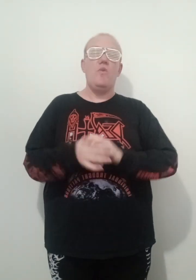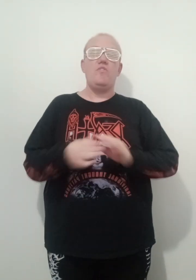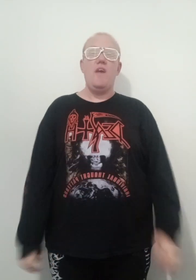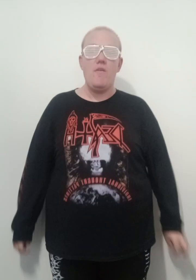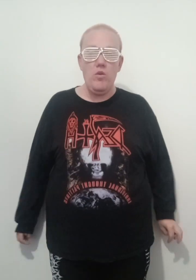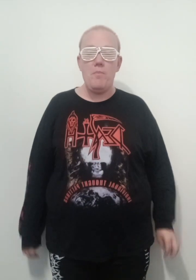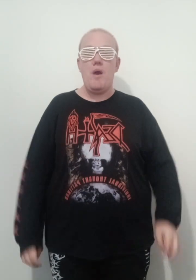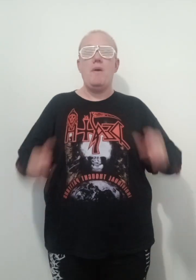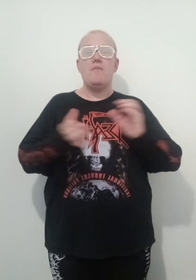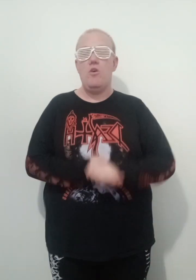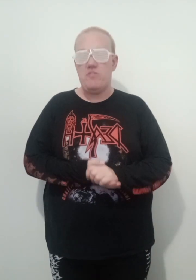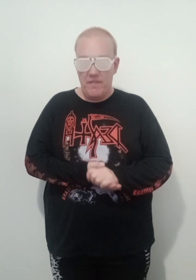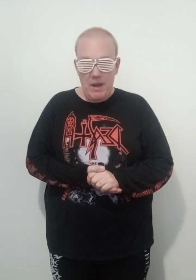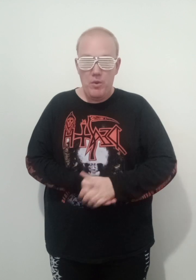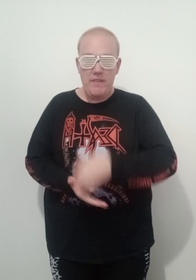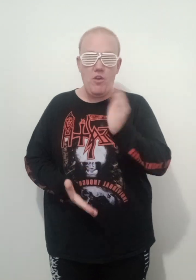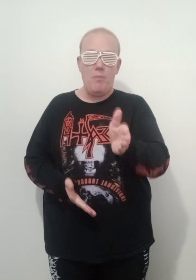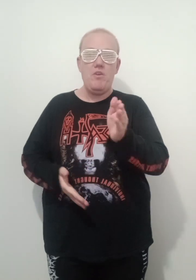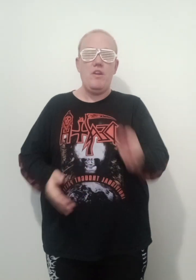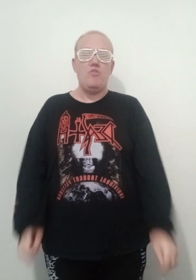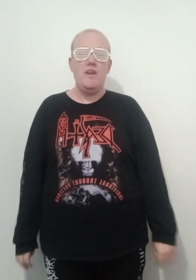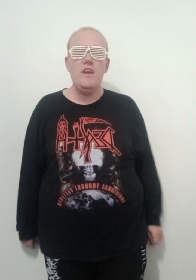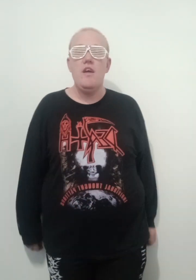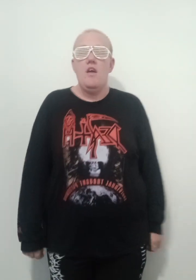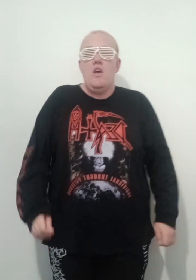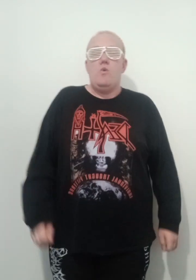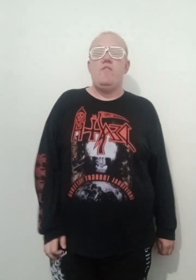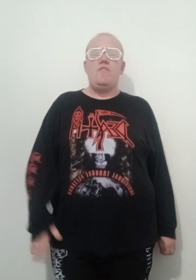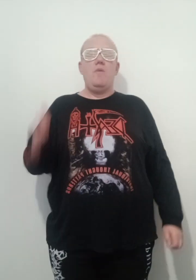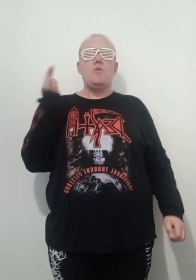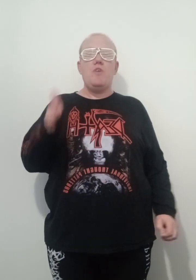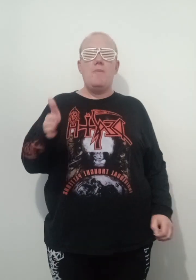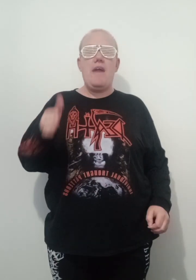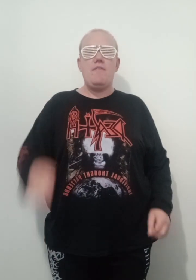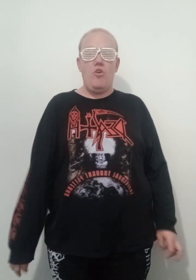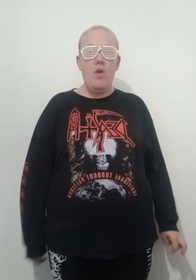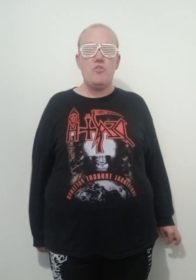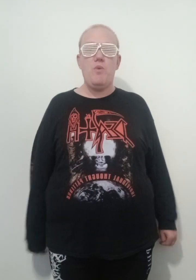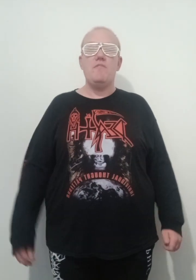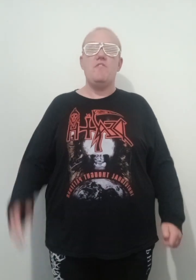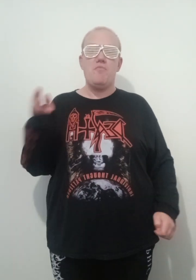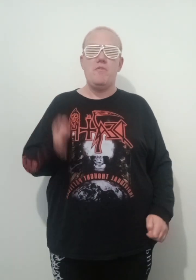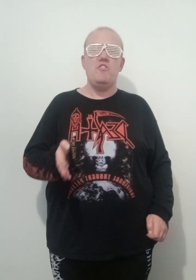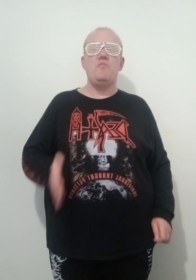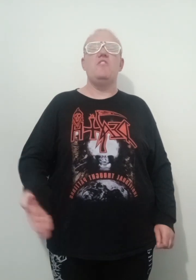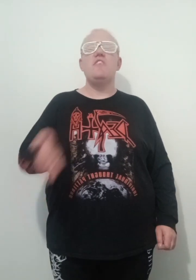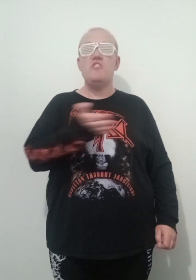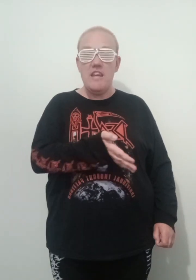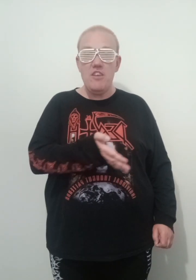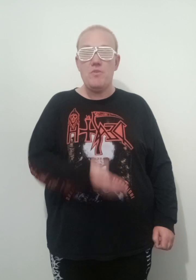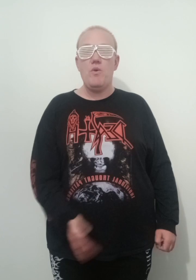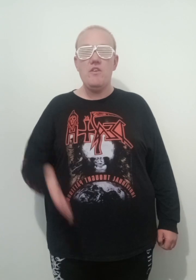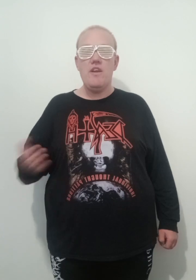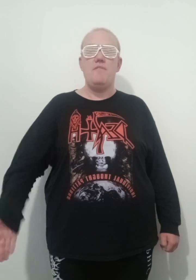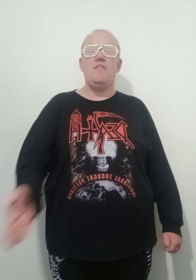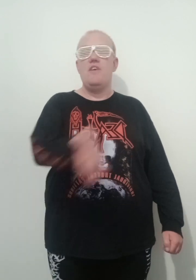Sydney Oval. Balmain, of course, ended up winning the comp in 1920 with a phenomenal team they had at the time, which won 5 premierships in 6 years between 1915